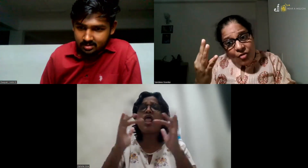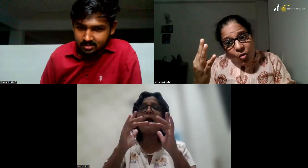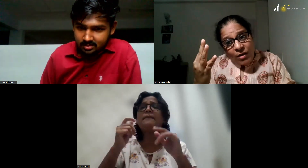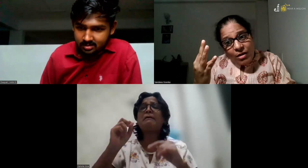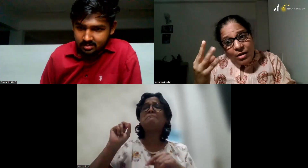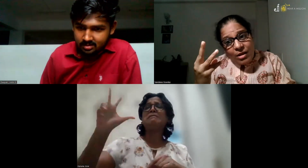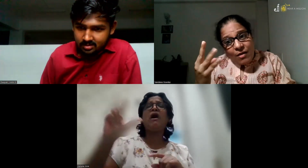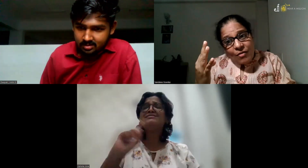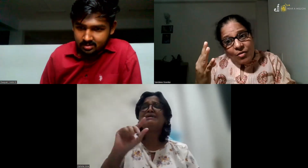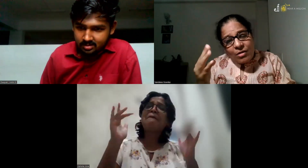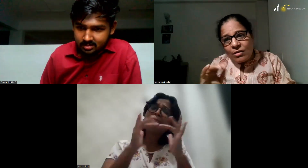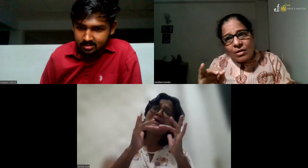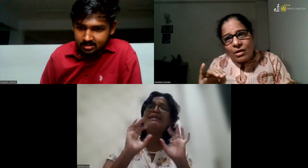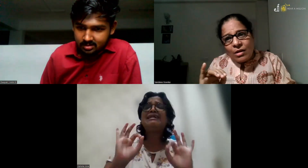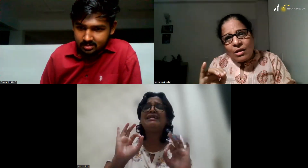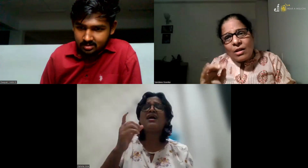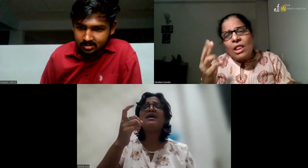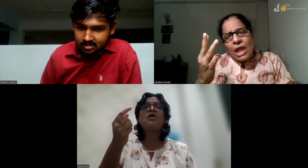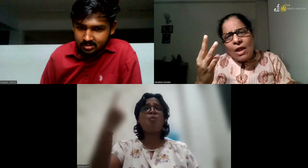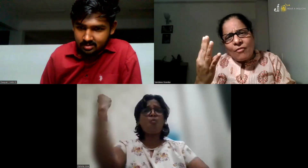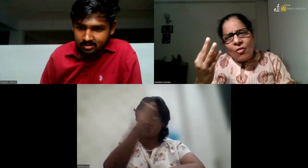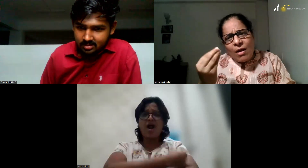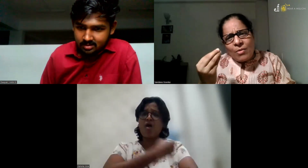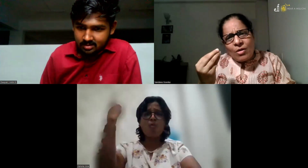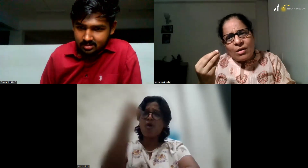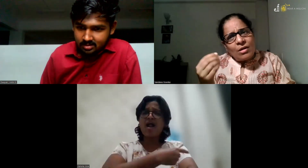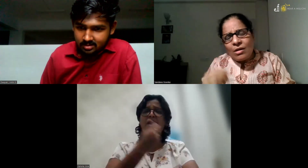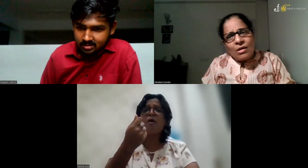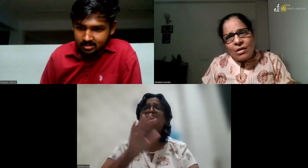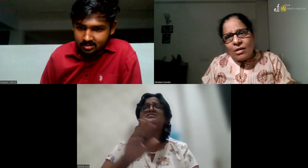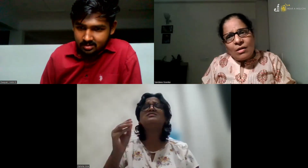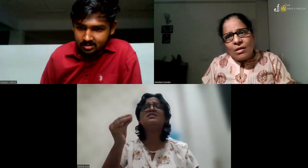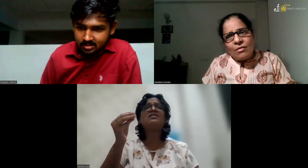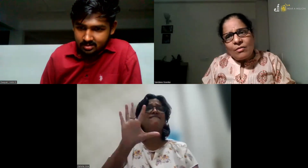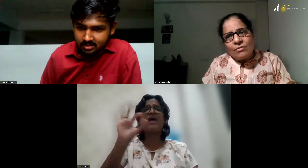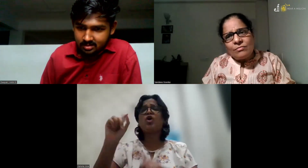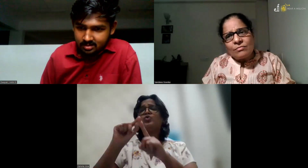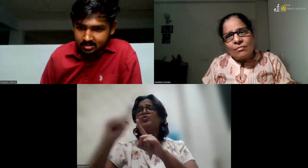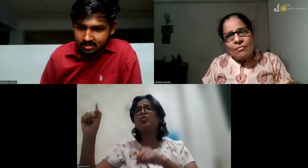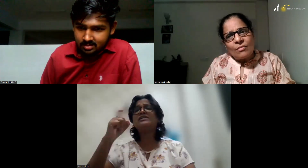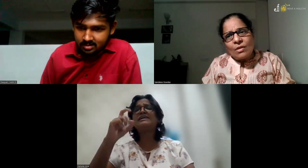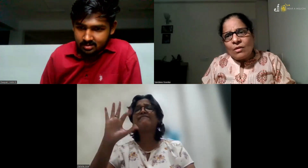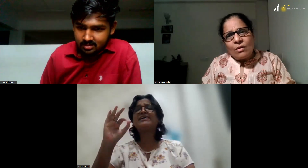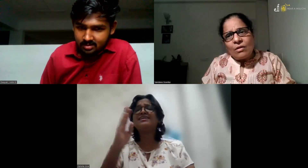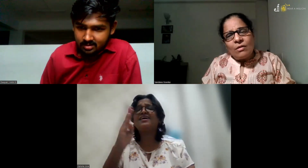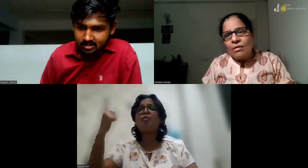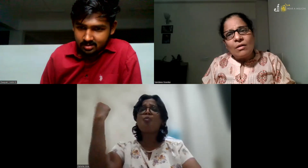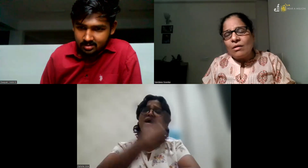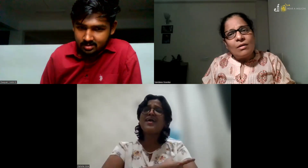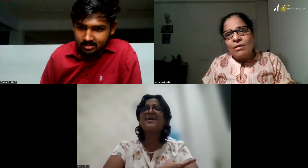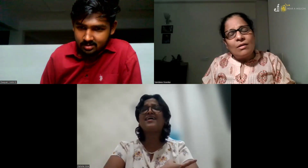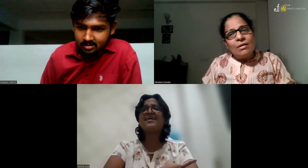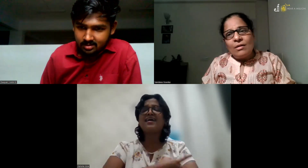the star rated hotels and all. That is, the average one for a one day, it will take around 500